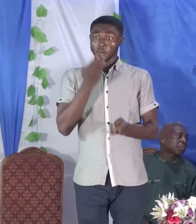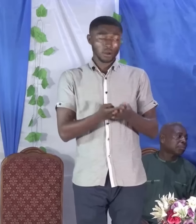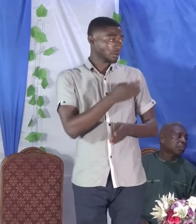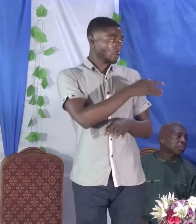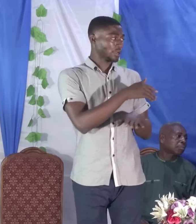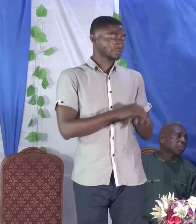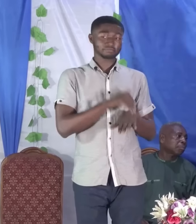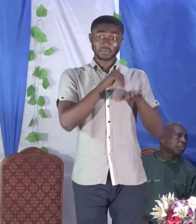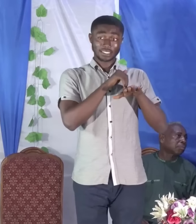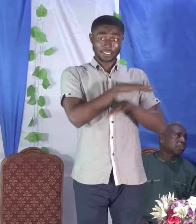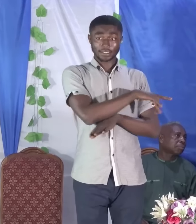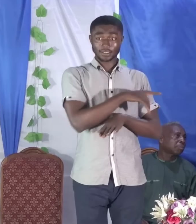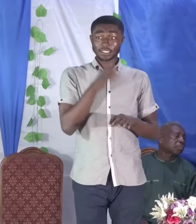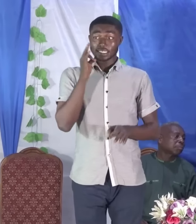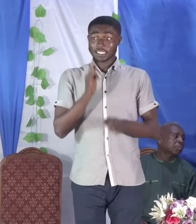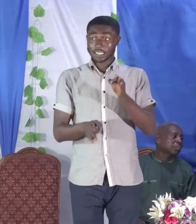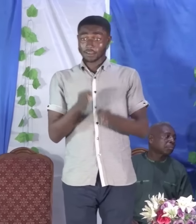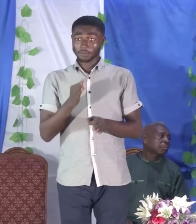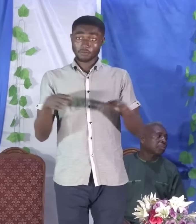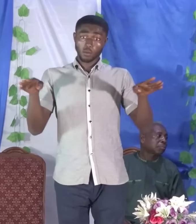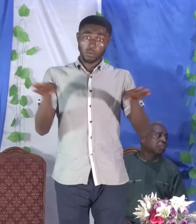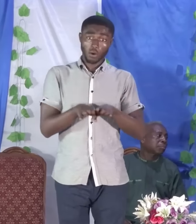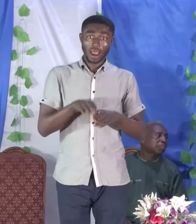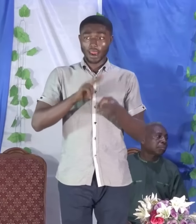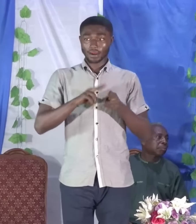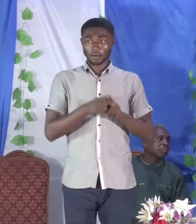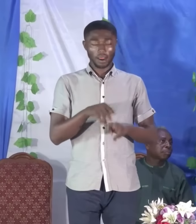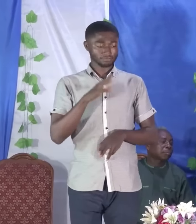brown enti ye pon age me number no ye nya ne sa